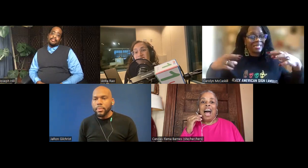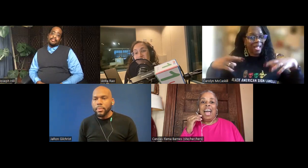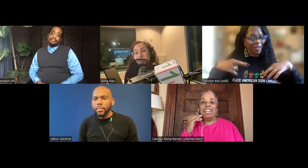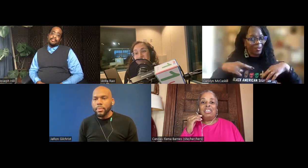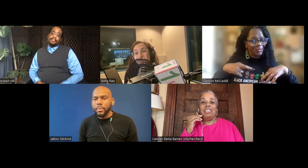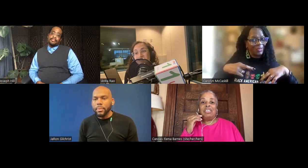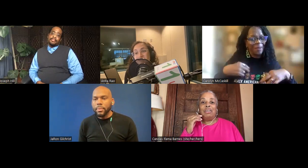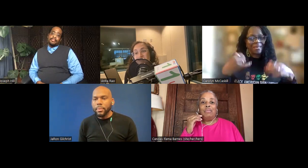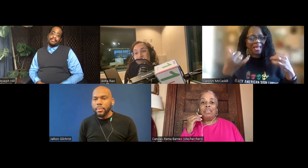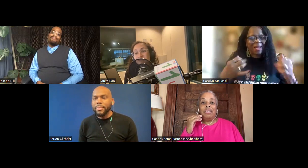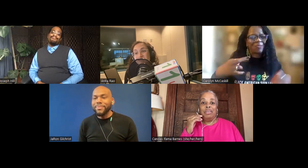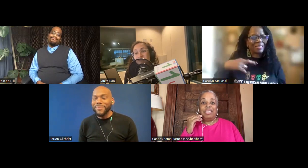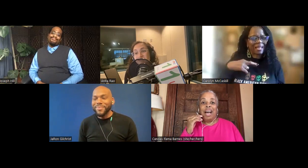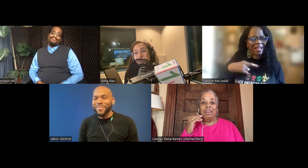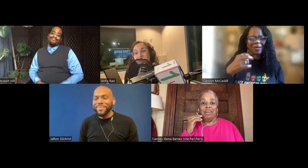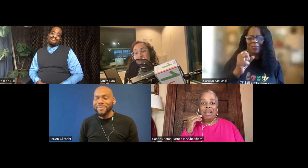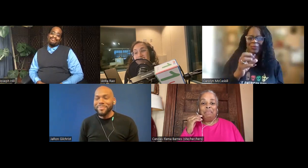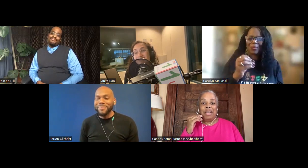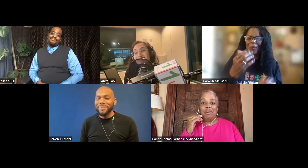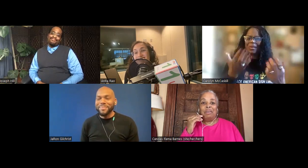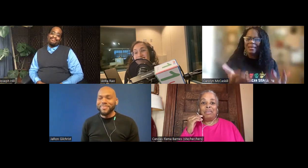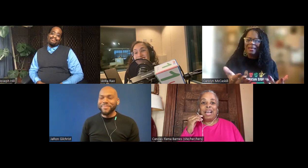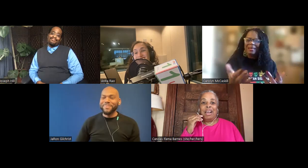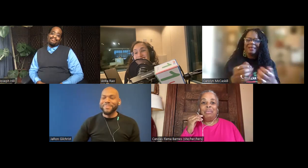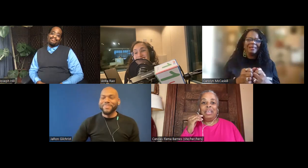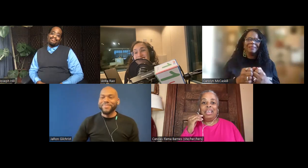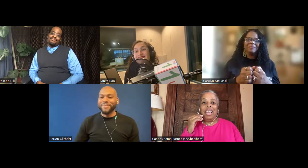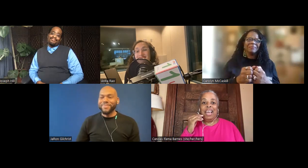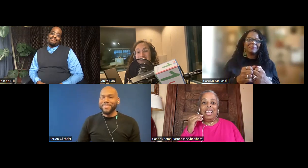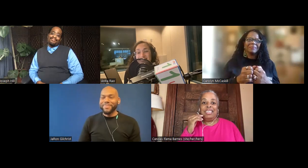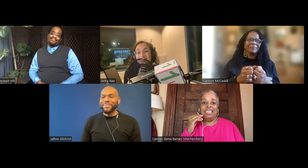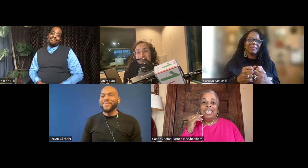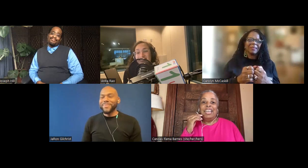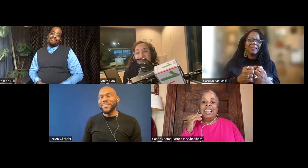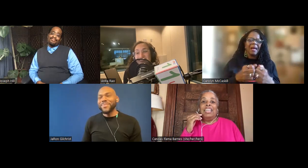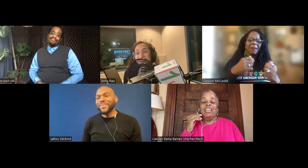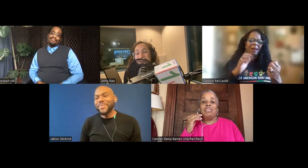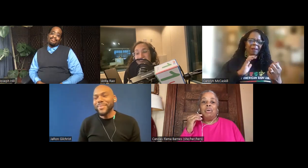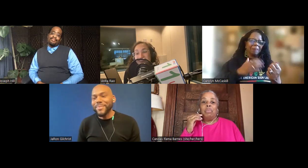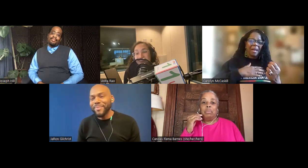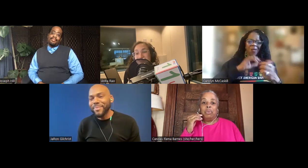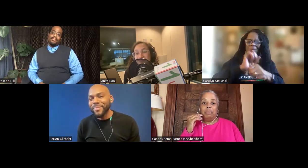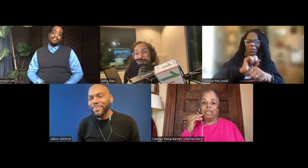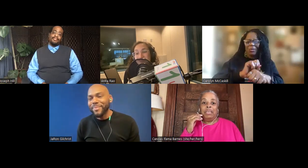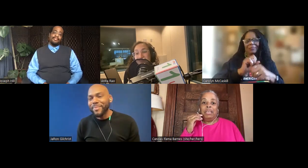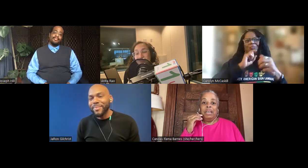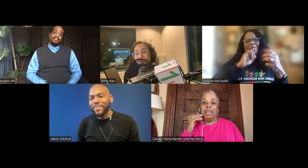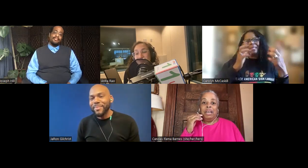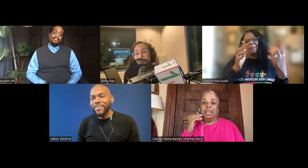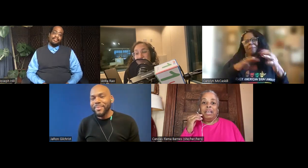I actually just officially retired. I am now a retiree, and there's so much more to be done.